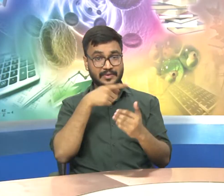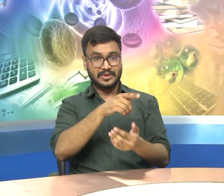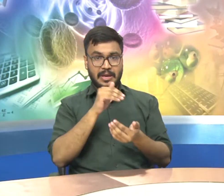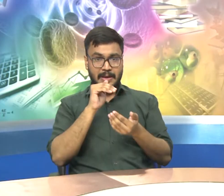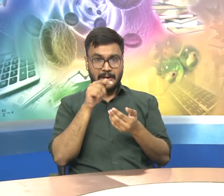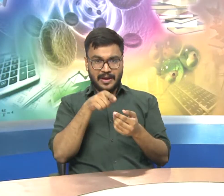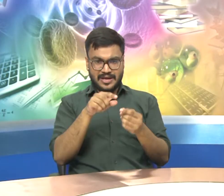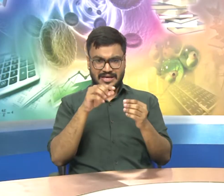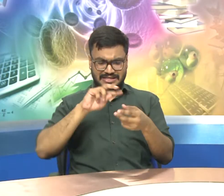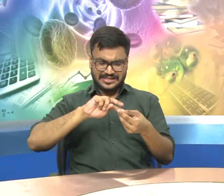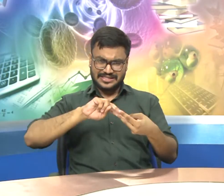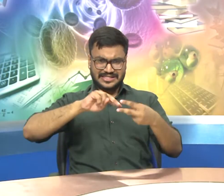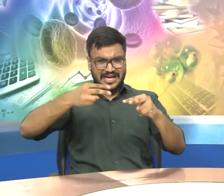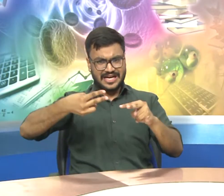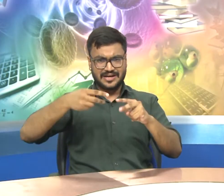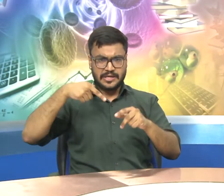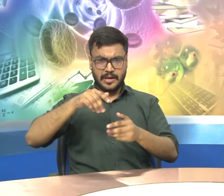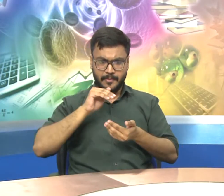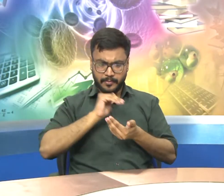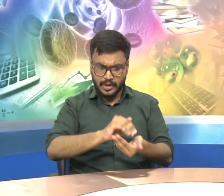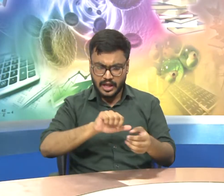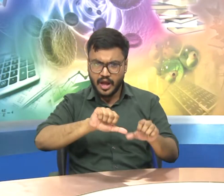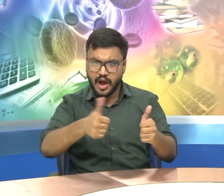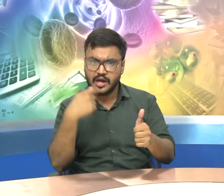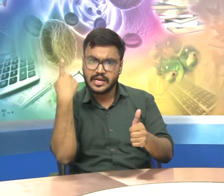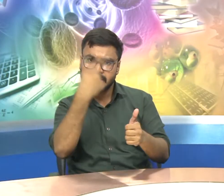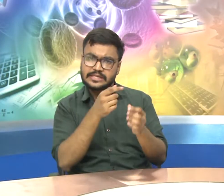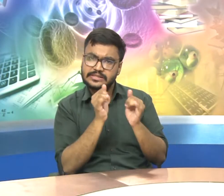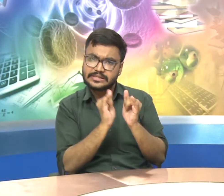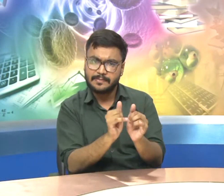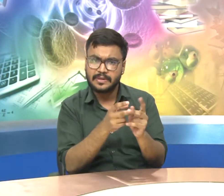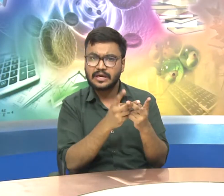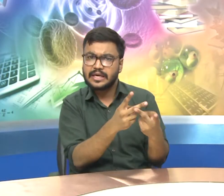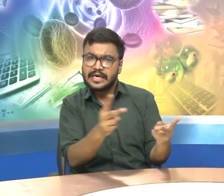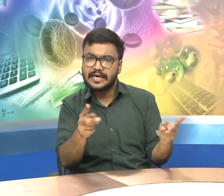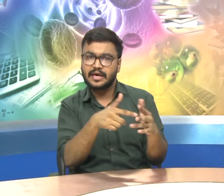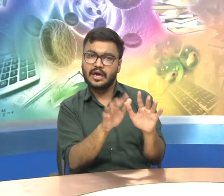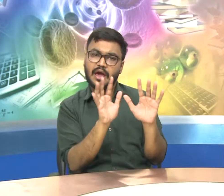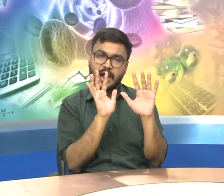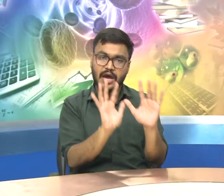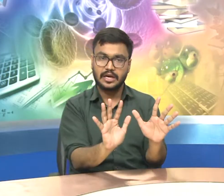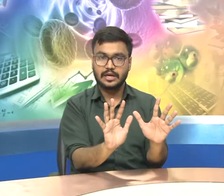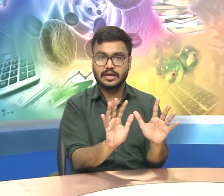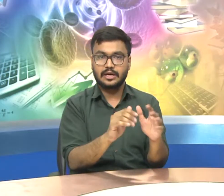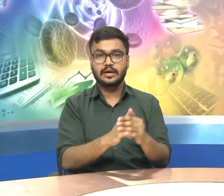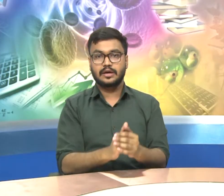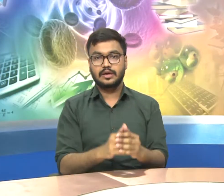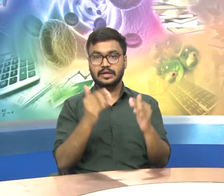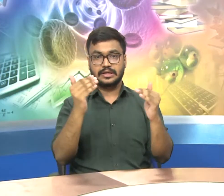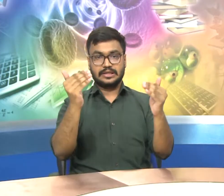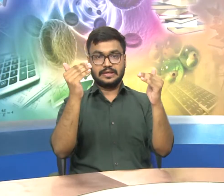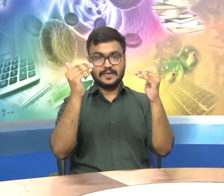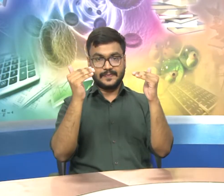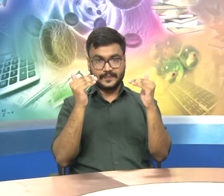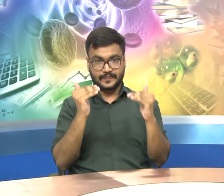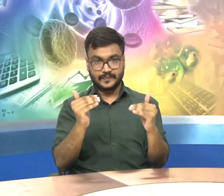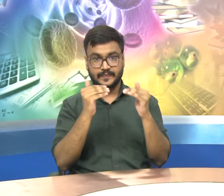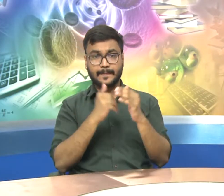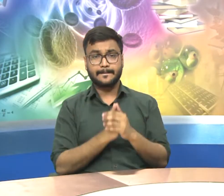which says that mosquitoes with useful traits survive better and they pass this trait to the